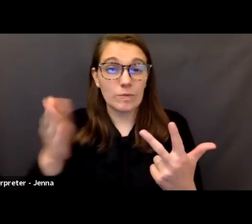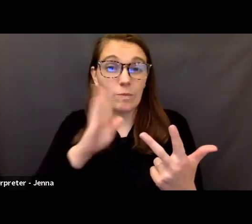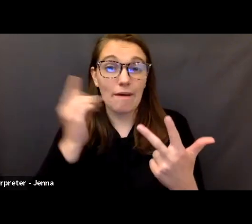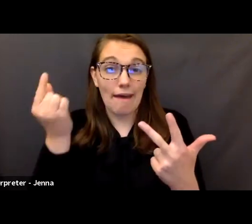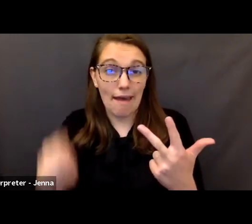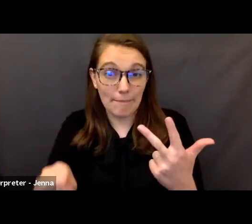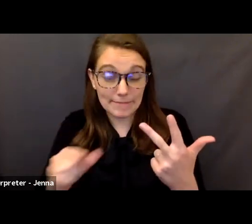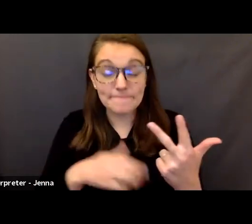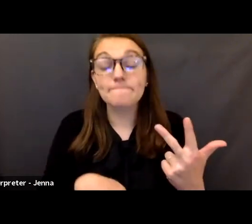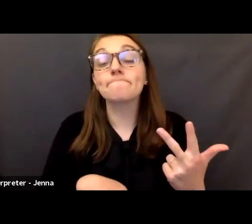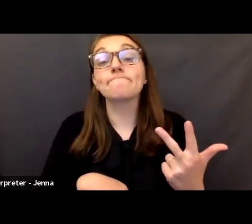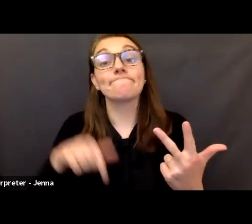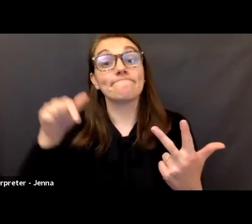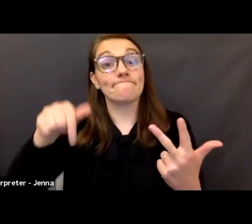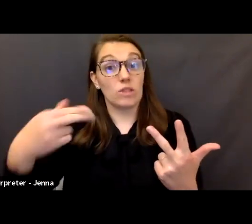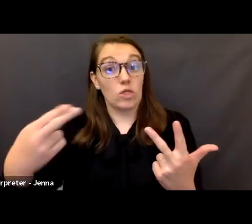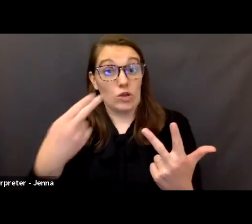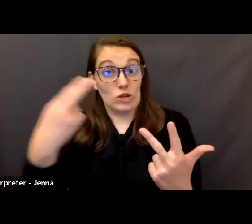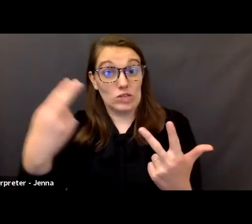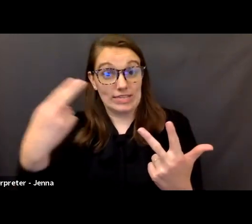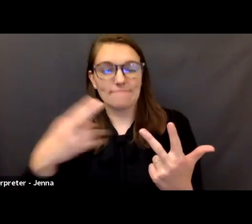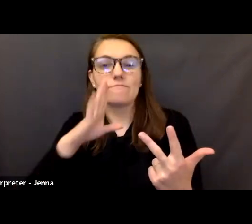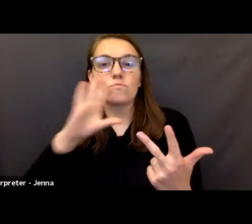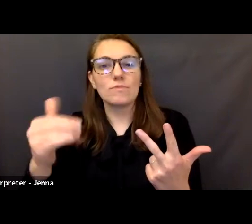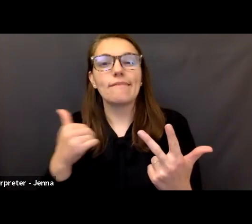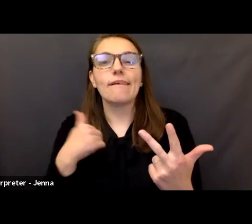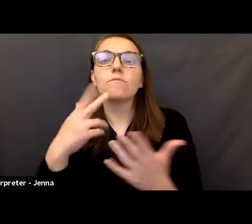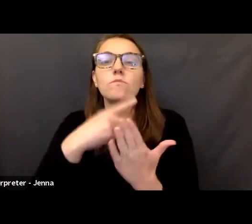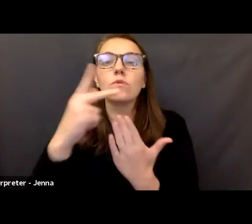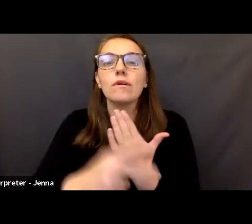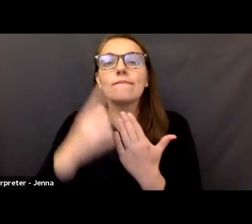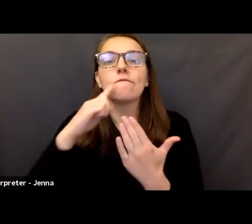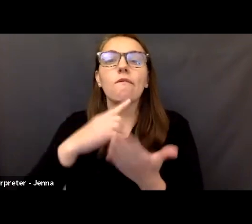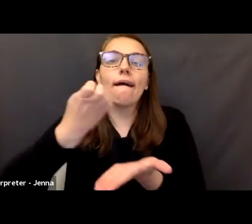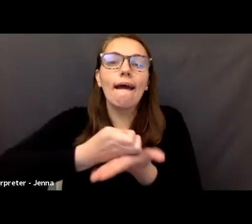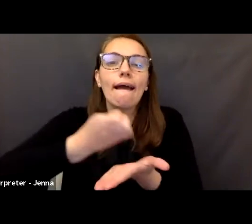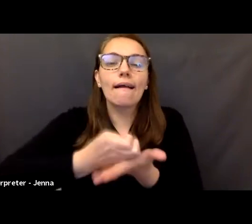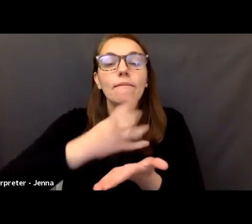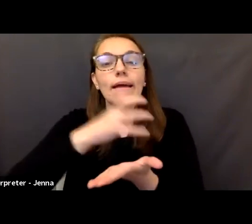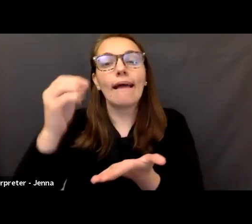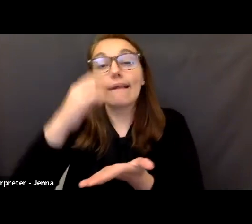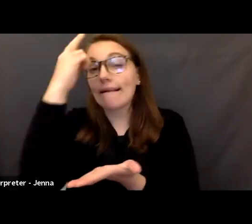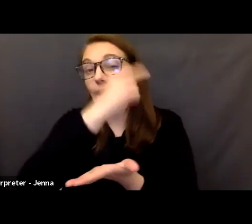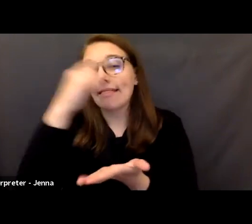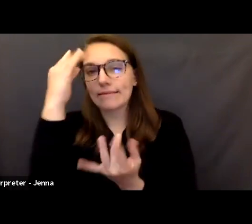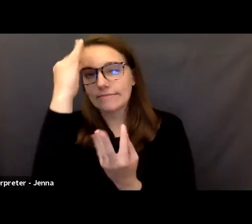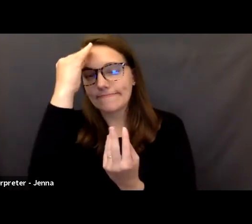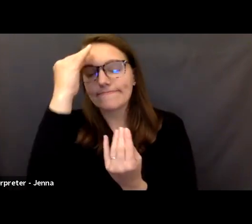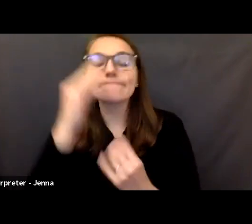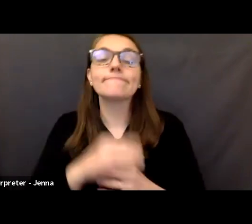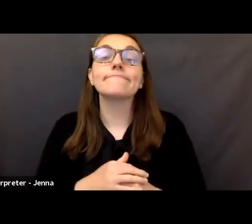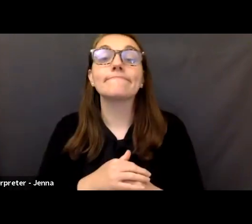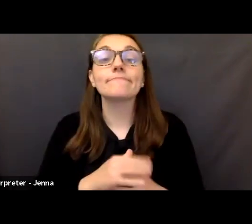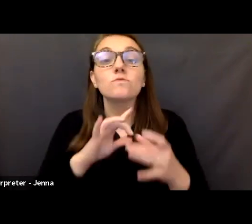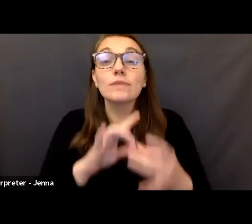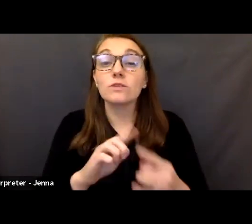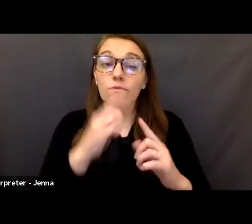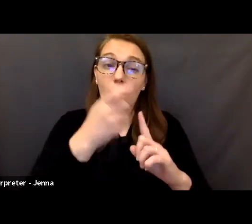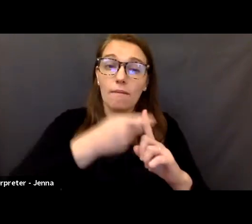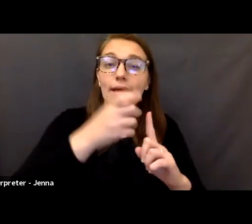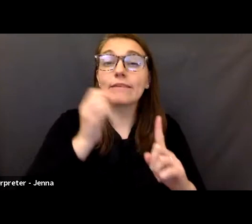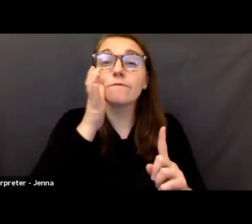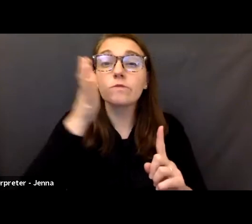Thursday, we continue our programming in economics and Catholic social thought with a program on automation and the future of